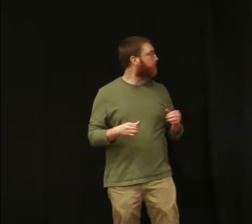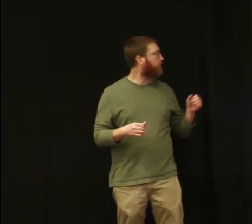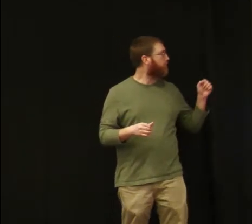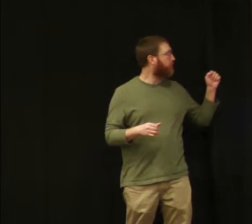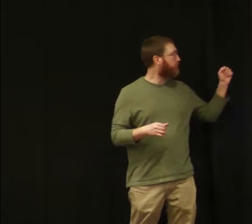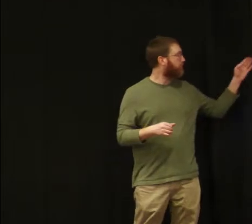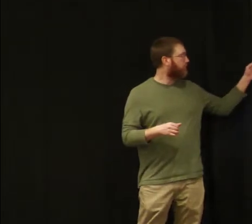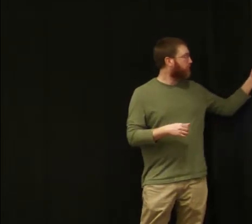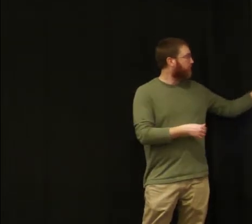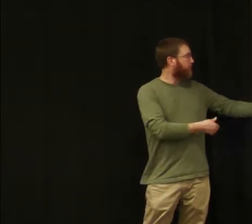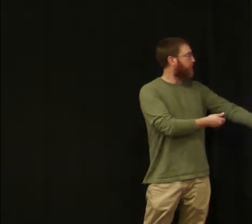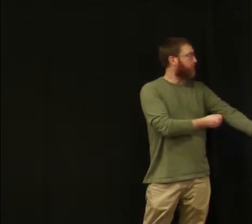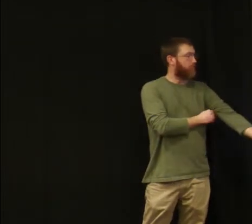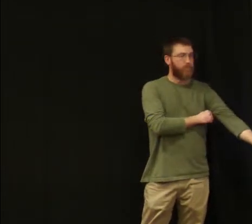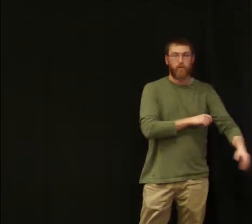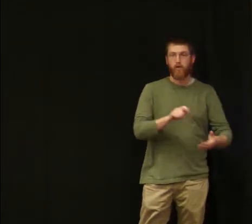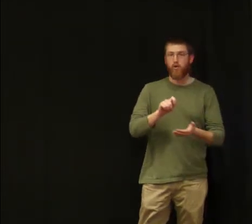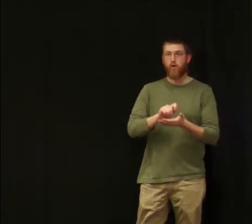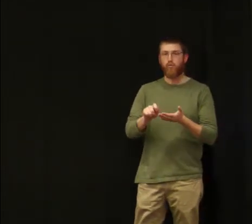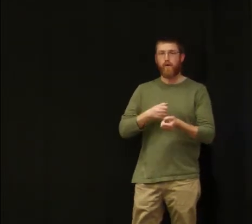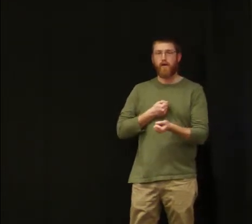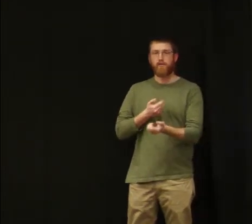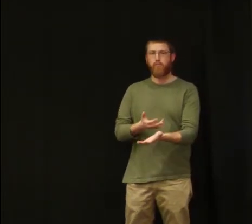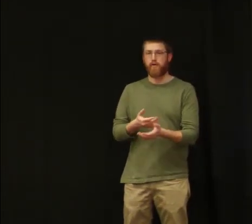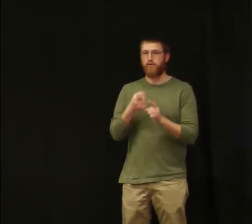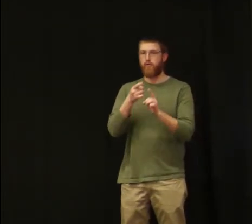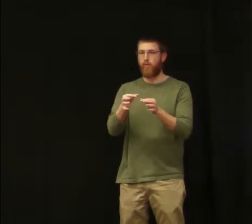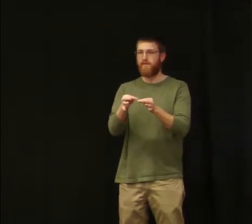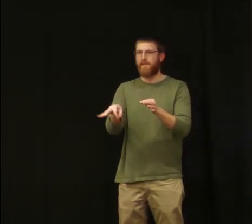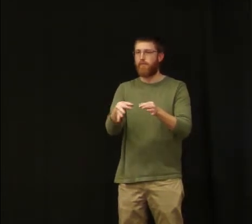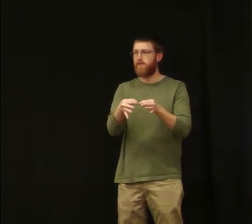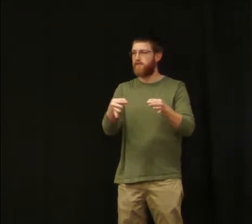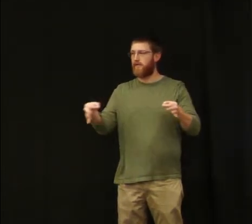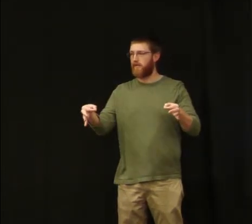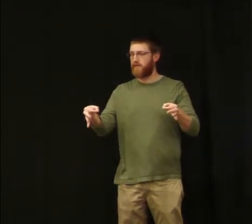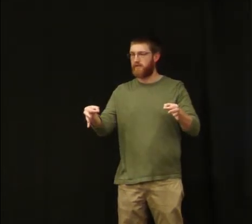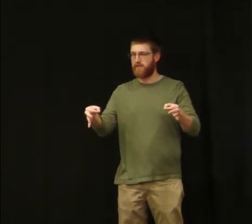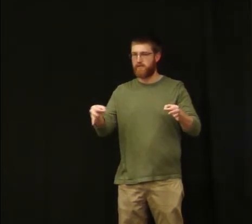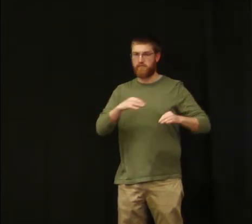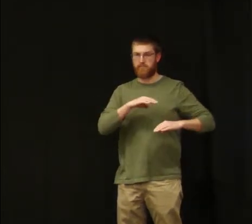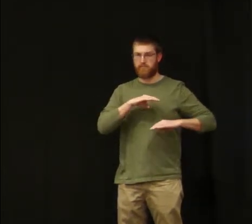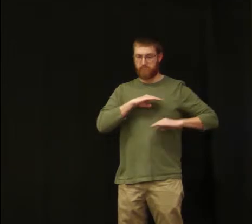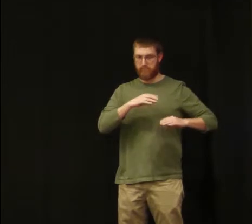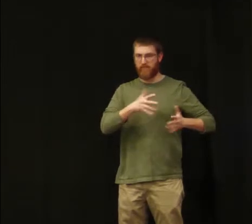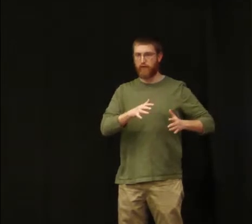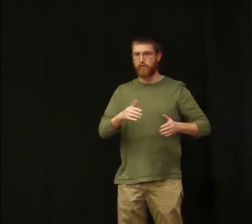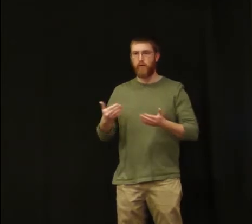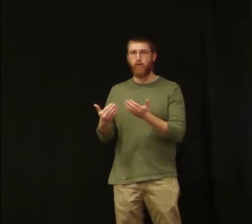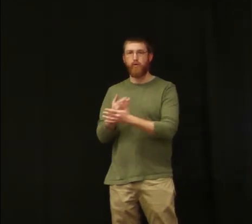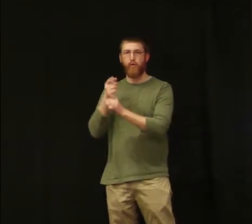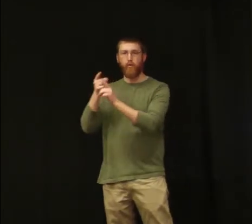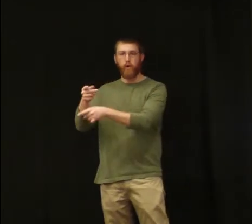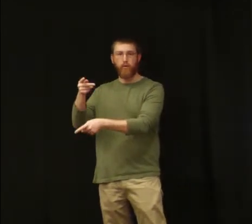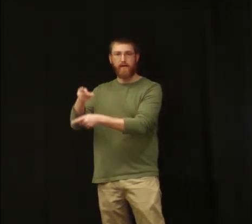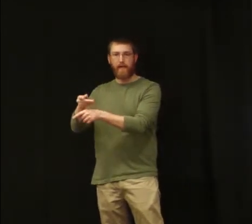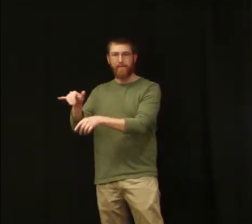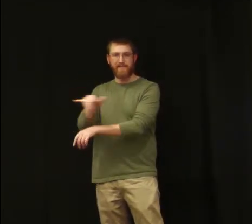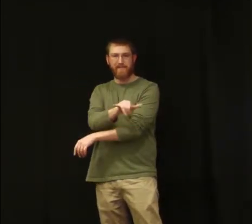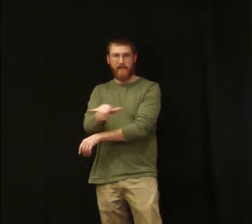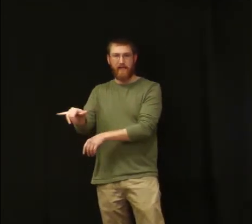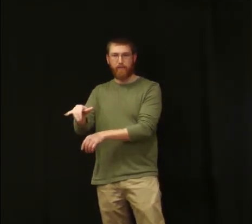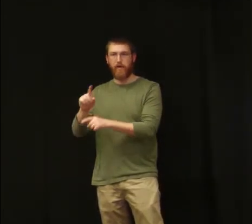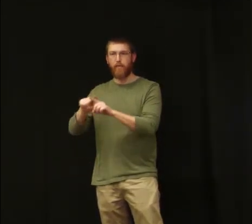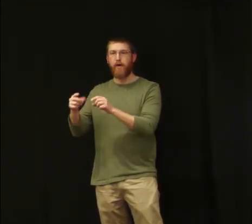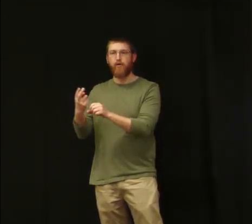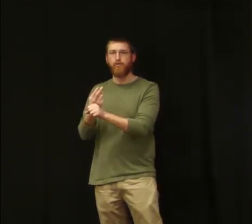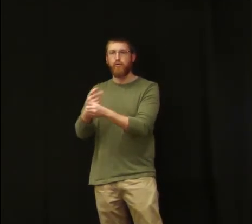the written expression goal for simple sentences, and the new goal is going to keep that same skill, but now they're going to use a